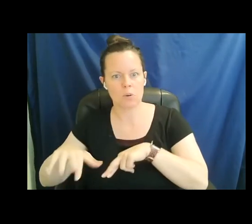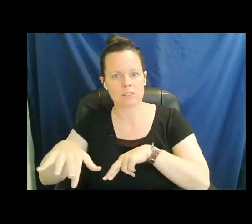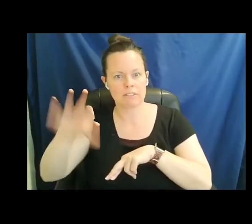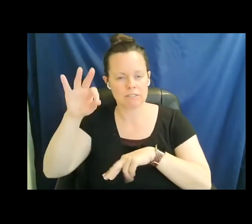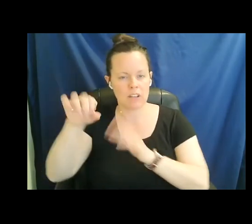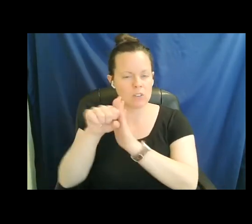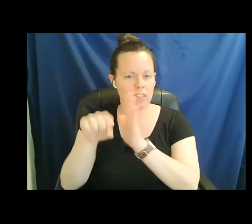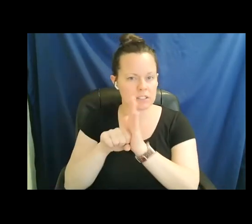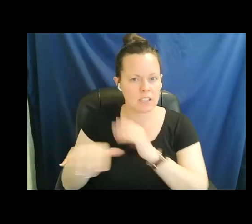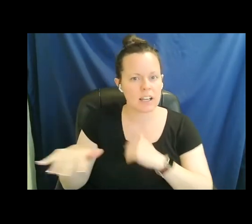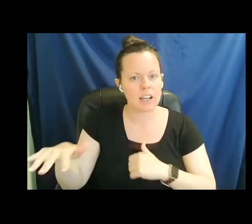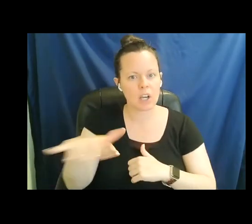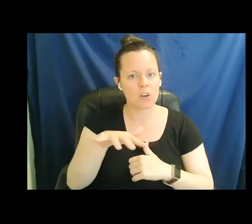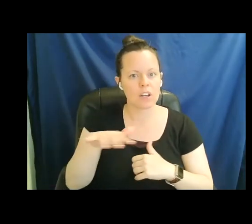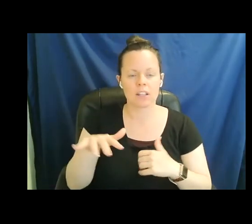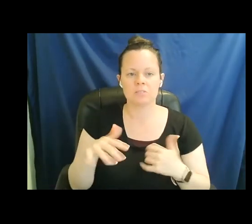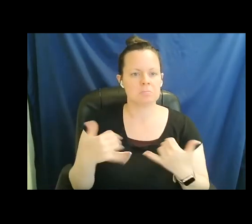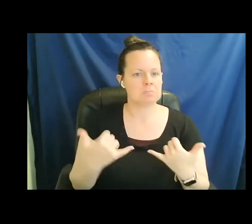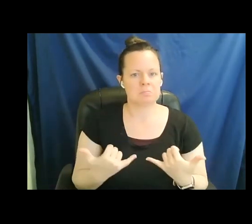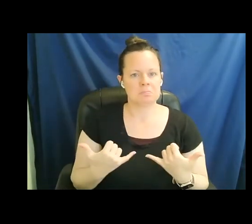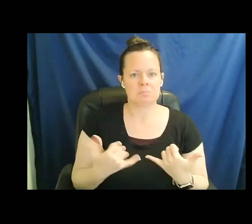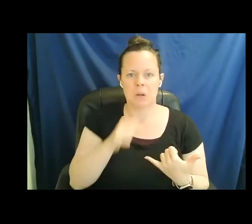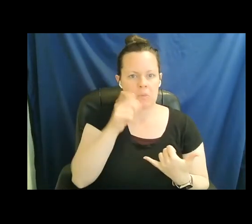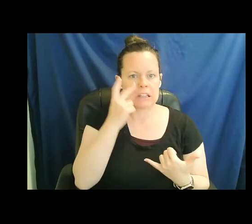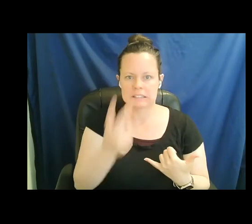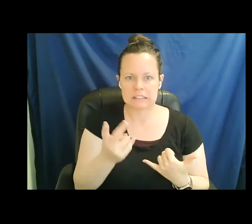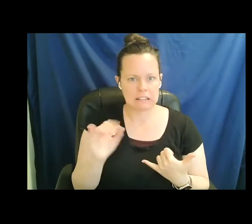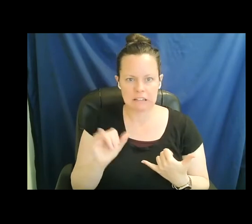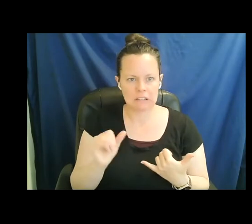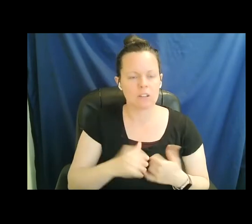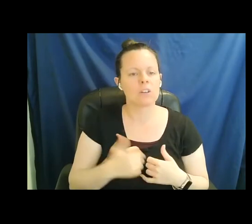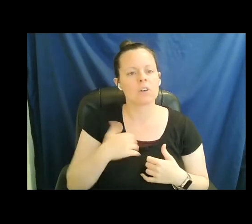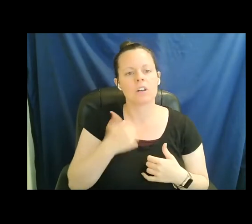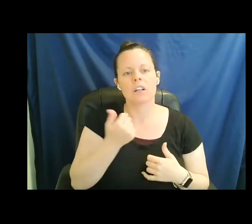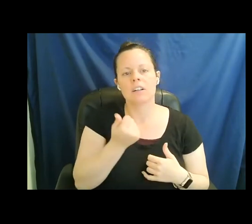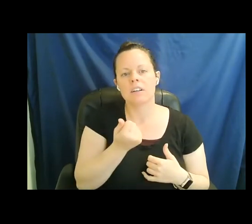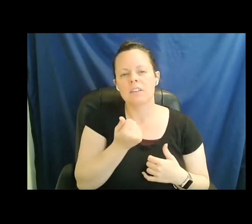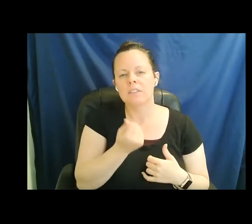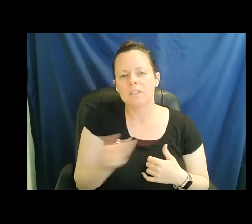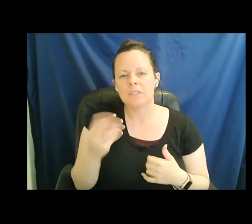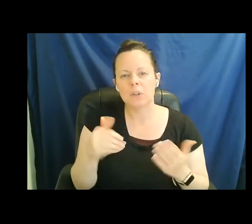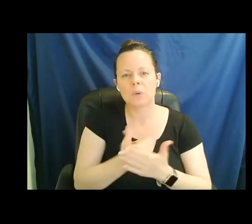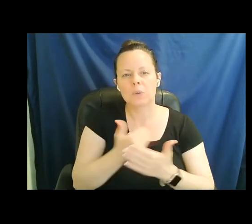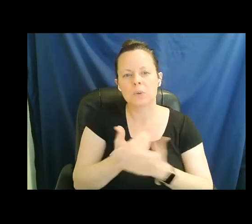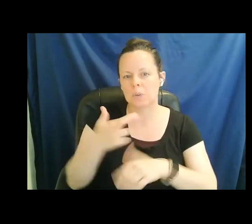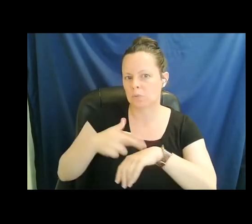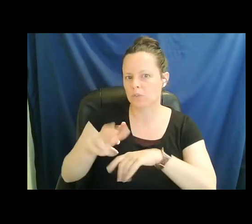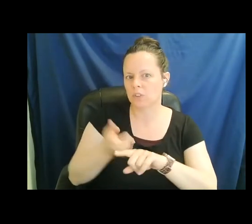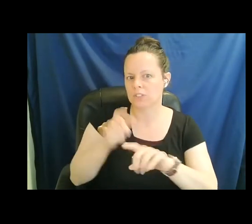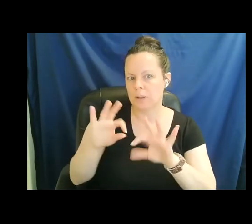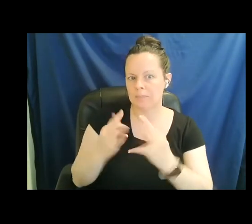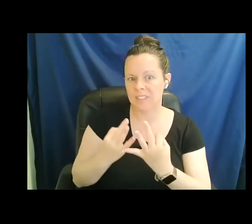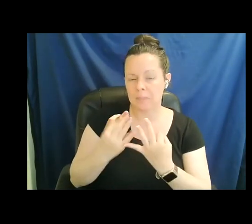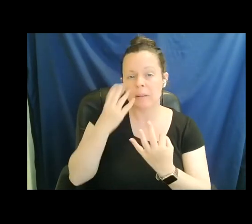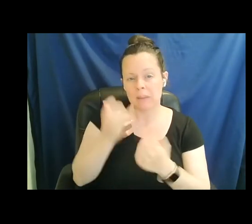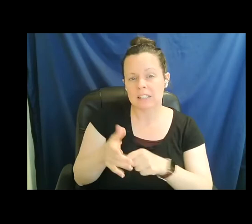our area. And we're not quite seeing that either. We've had a few new referrals from families just because of COVID.